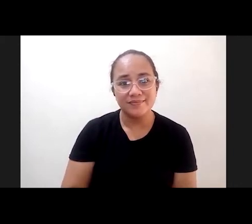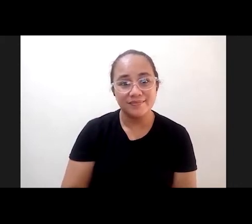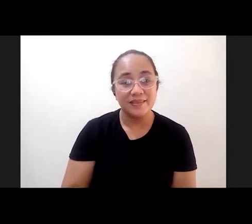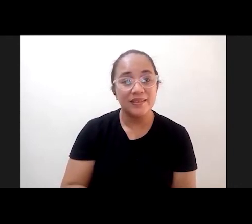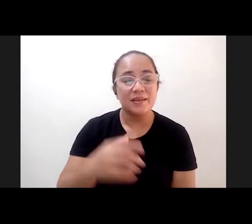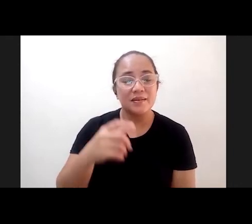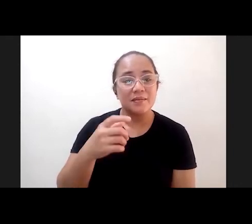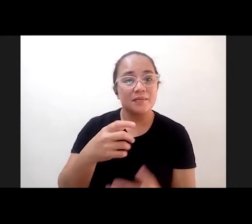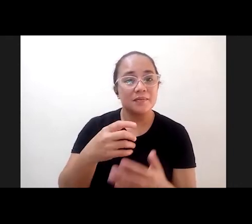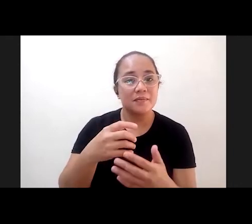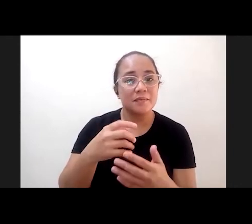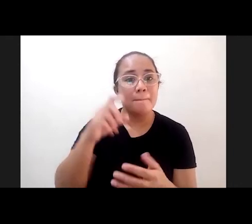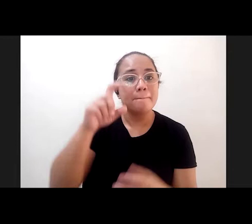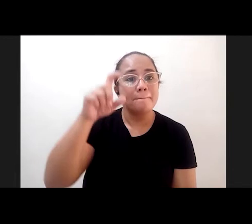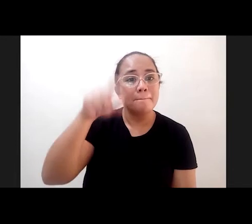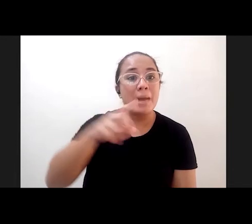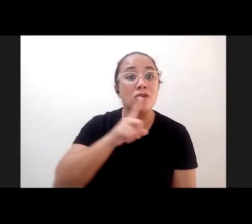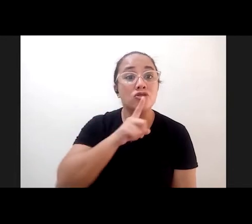Again, Ember.